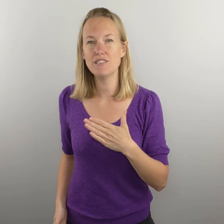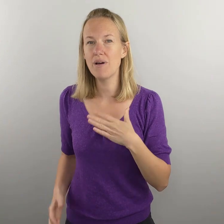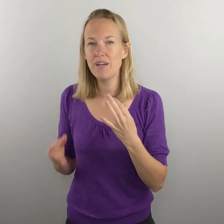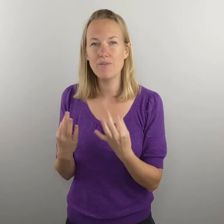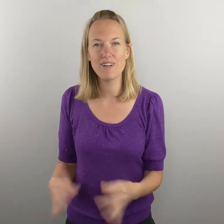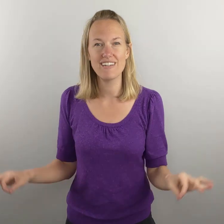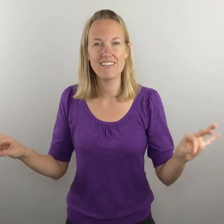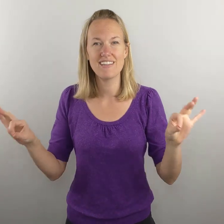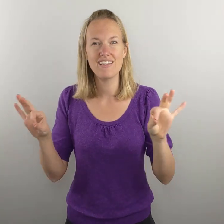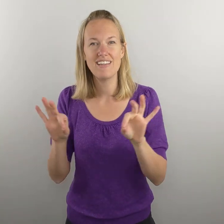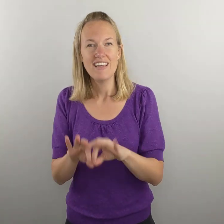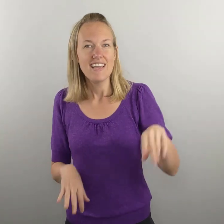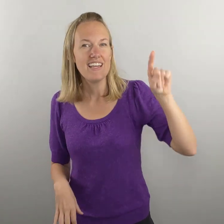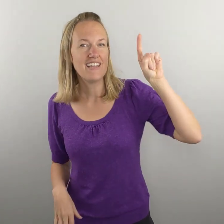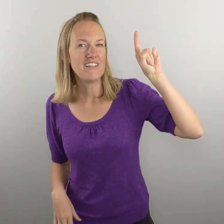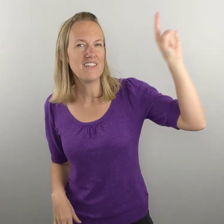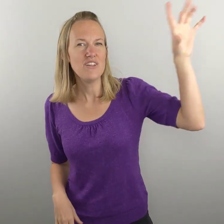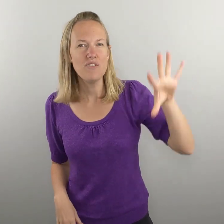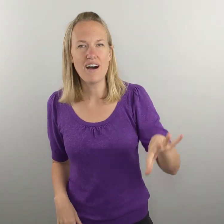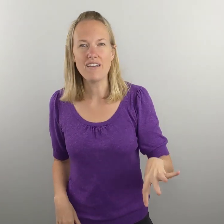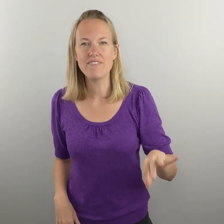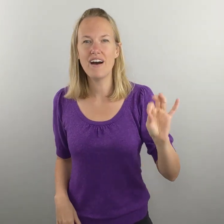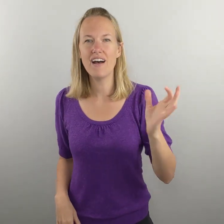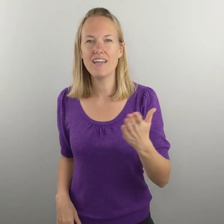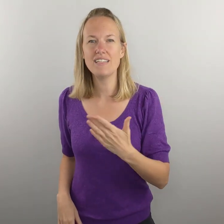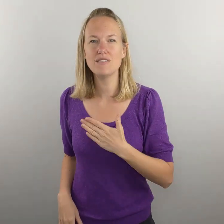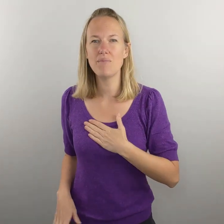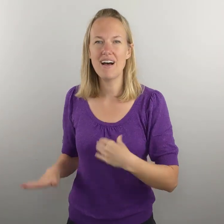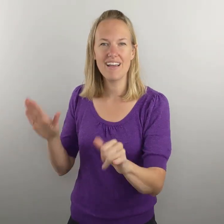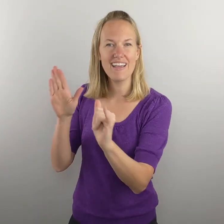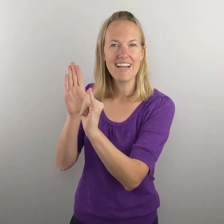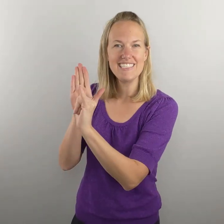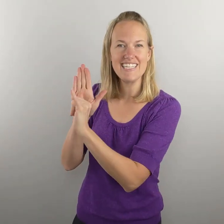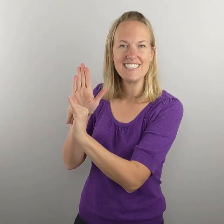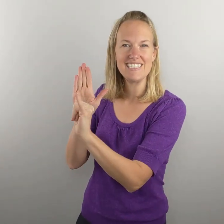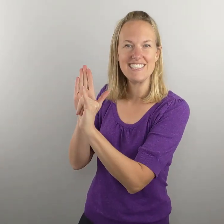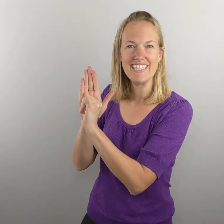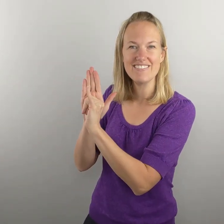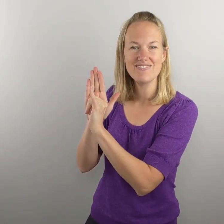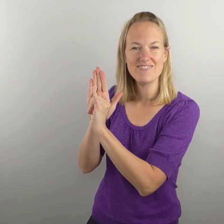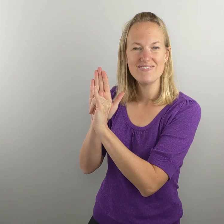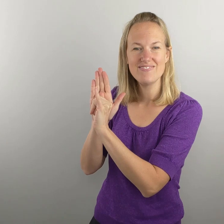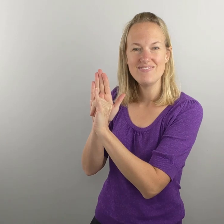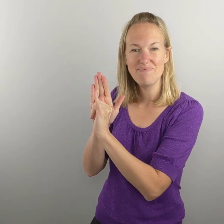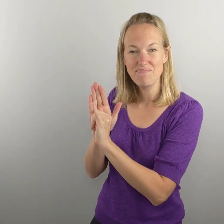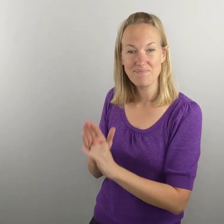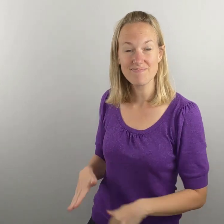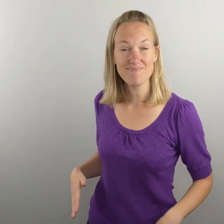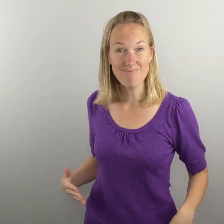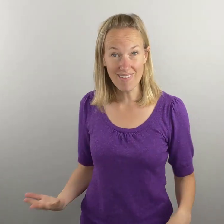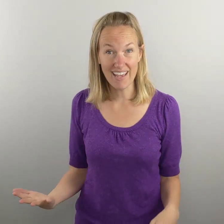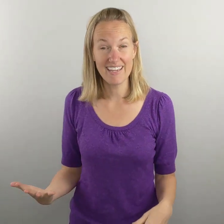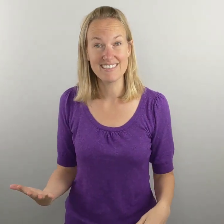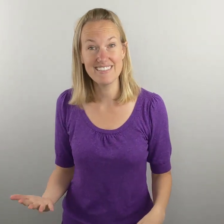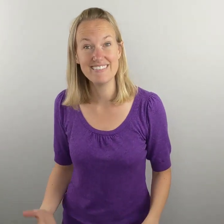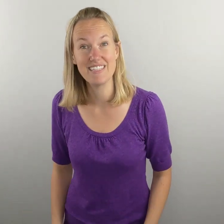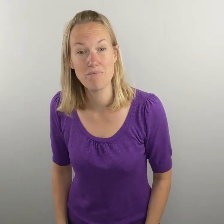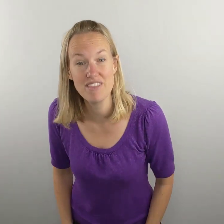my worth. In you, I find my identity. Okay, so number